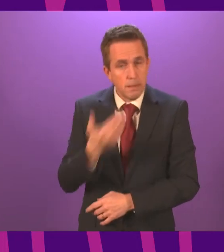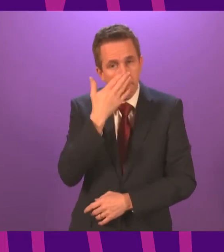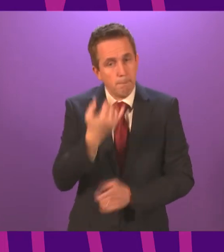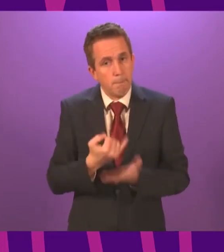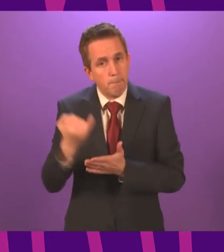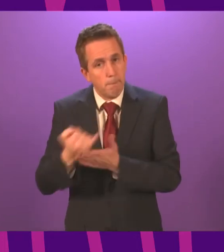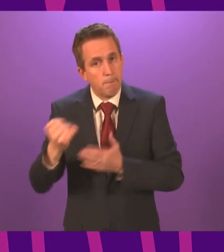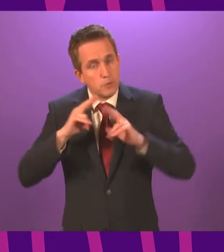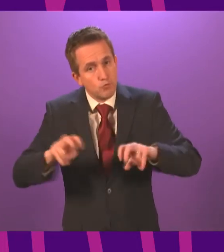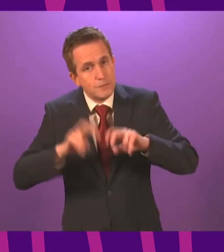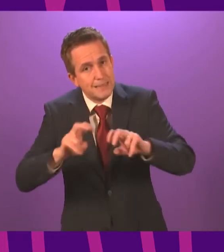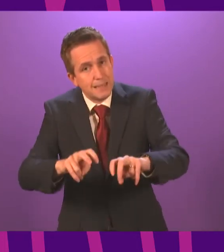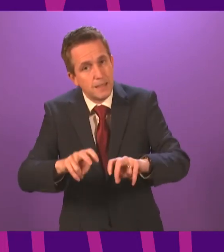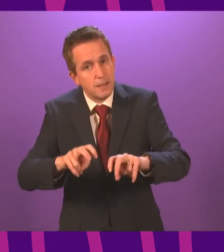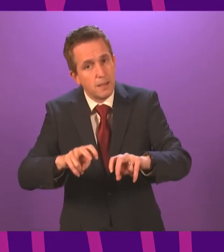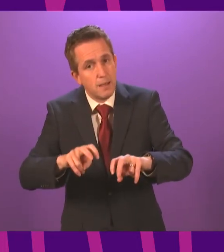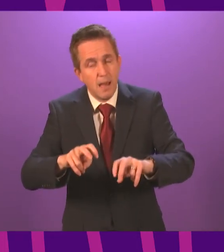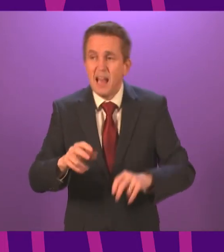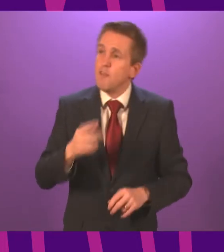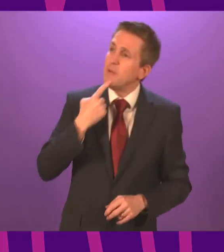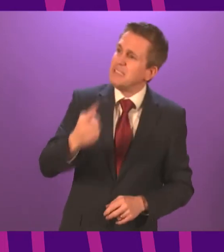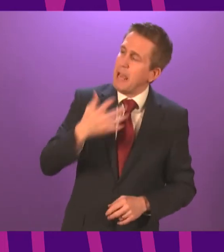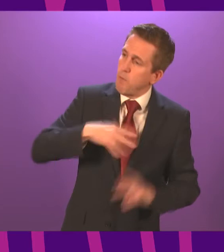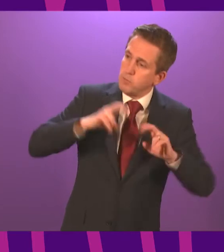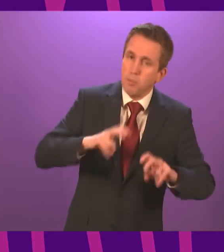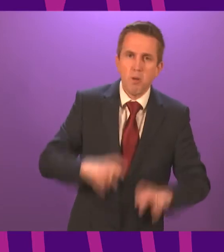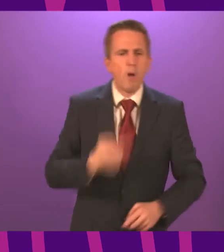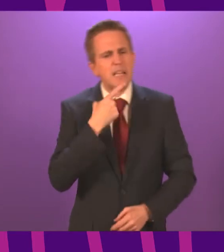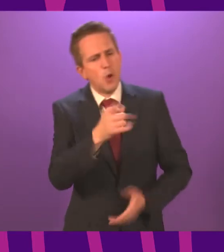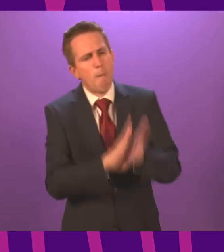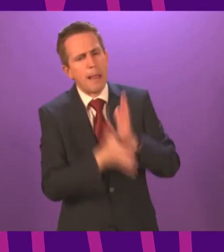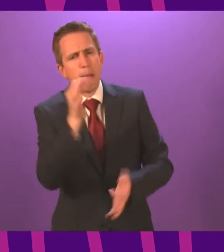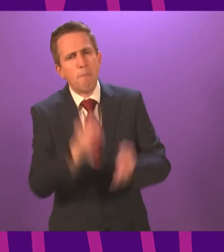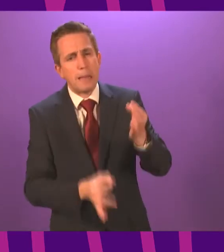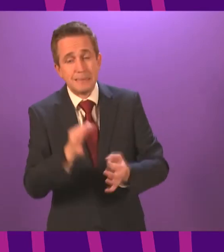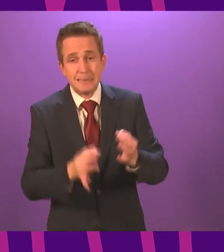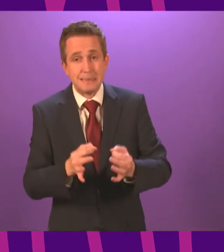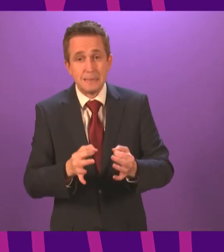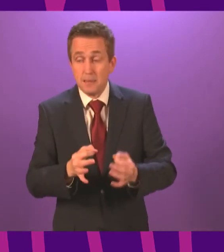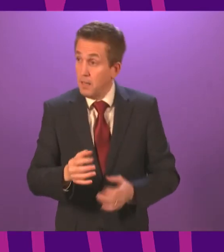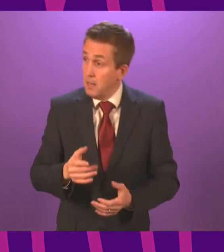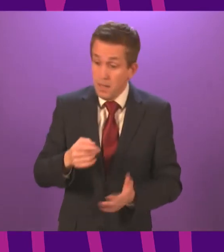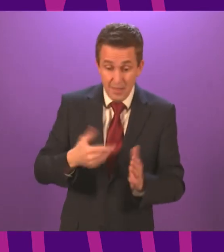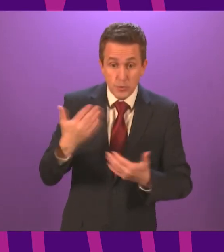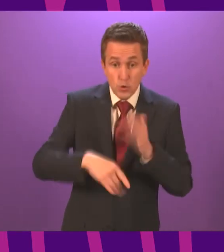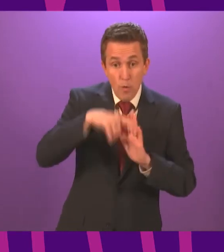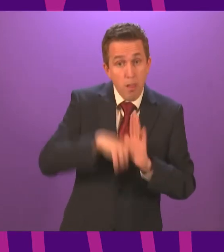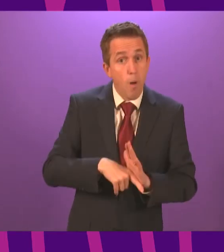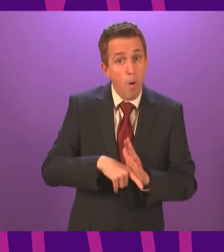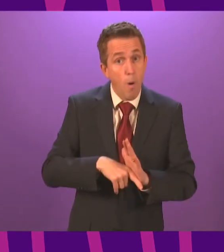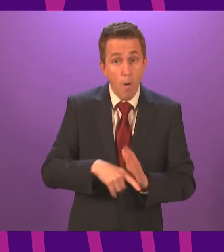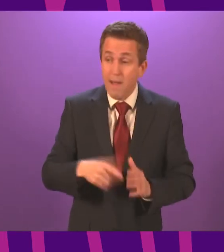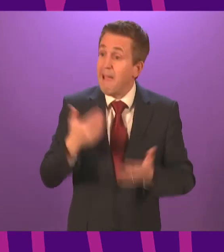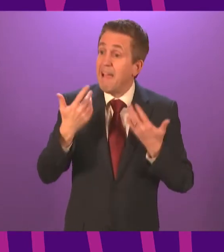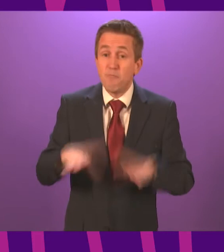something becomes law as politicking. We have a genuine fear that we could be about to criminalise people who are simply working